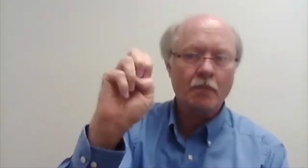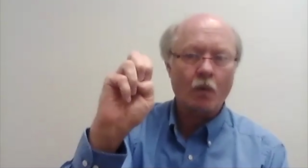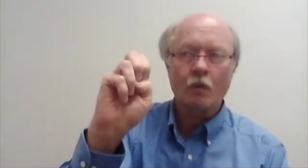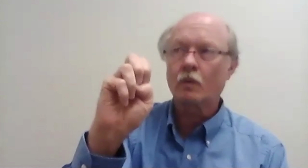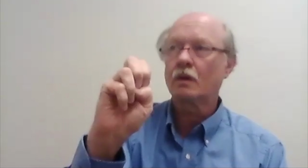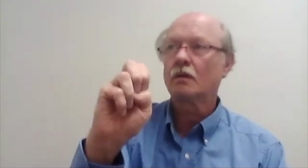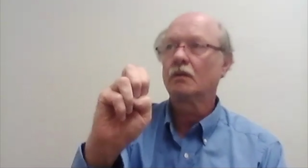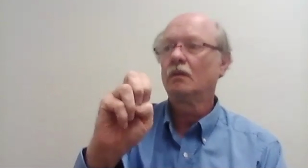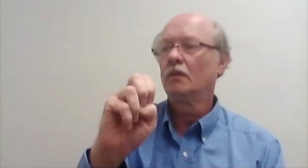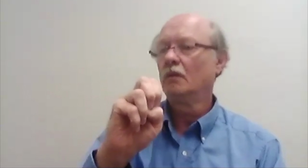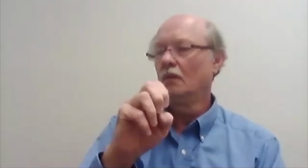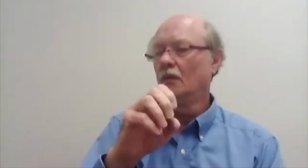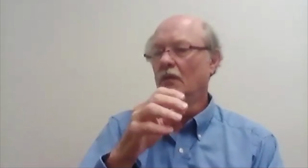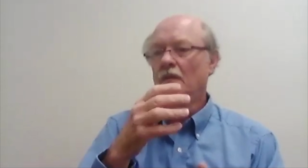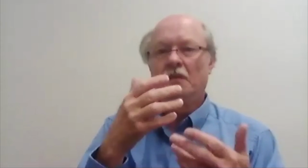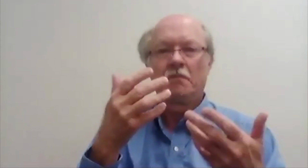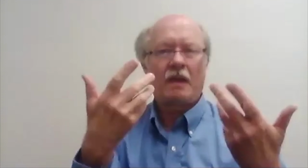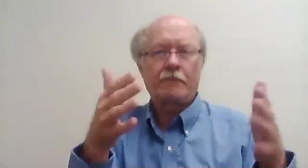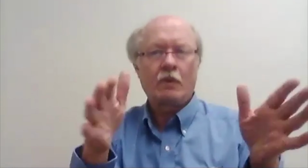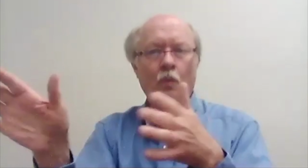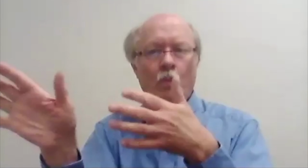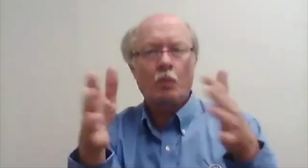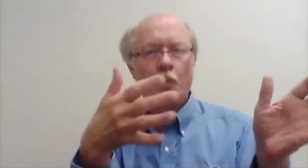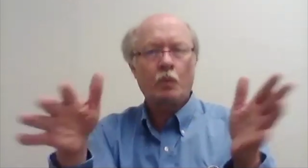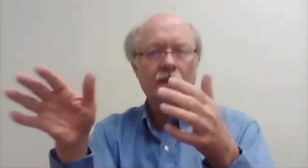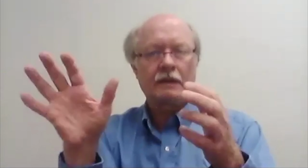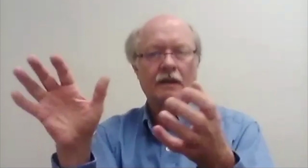Windows might break, maybe a tree will fall into the building,